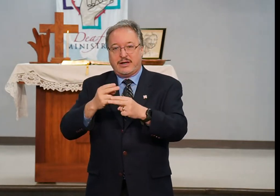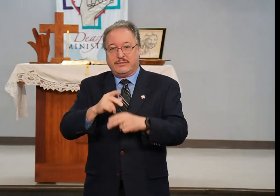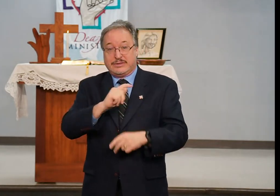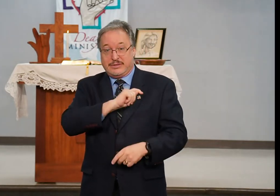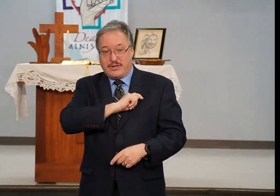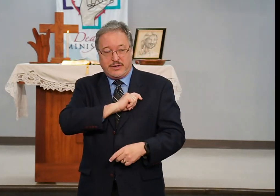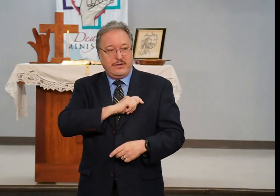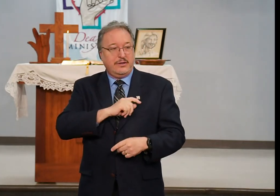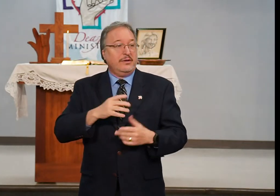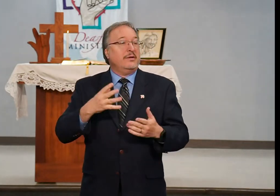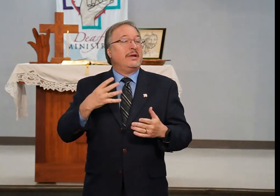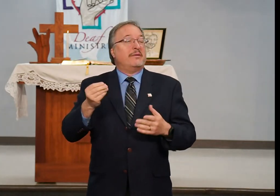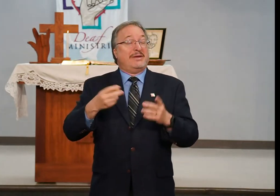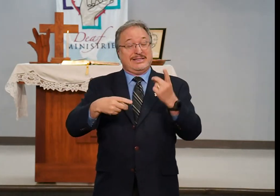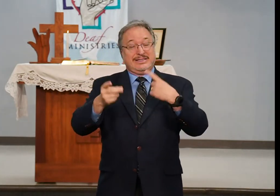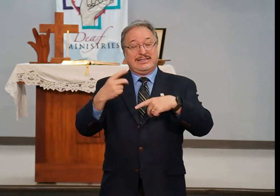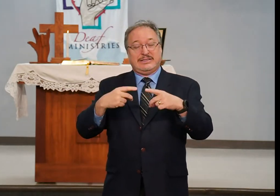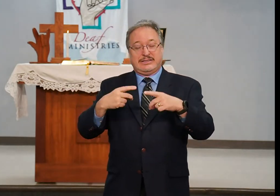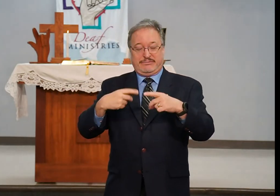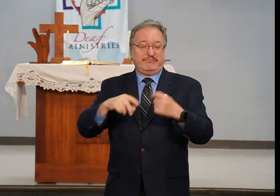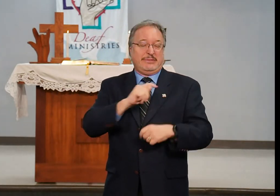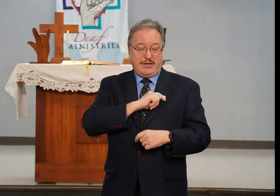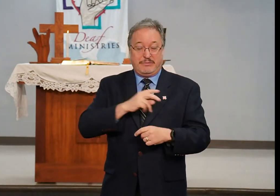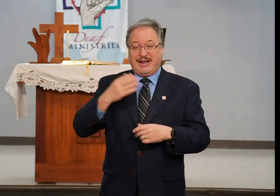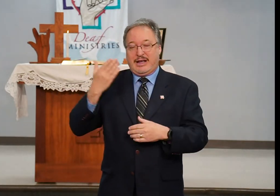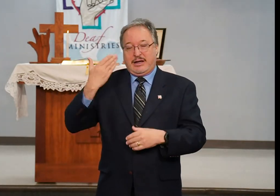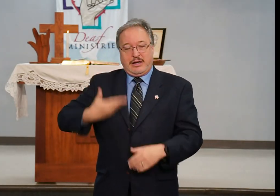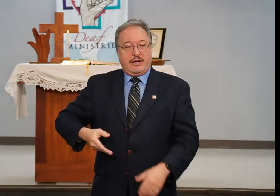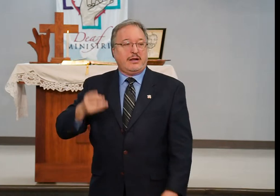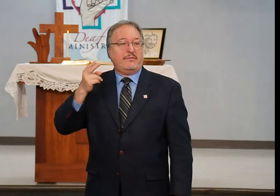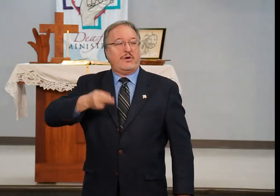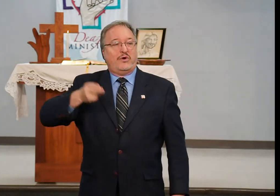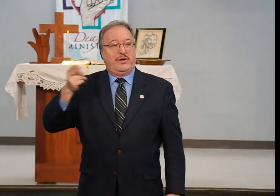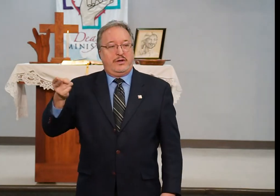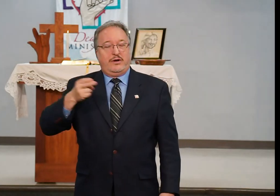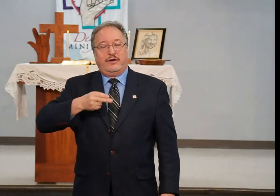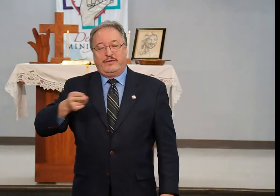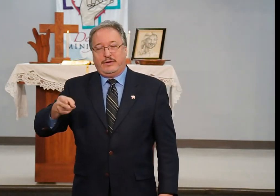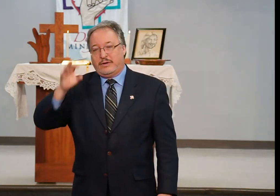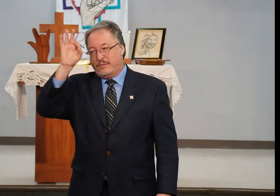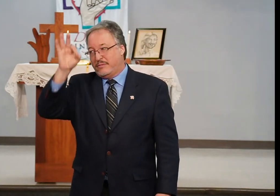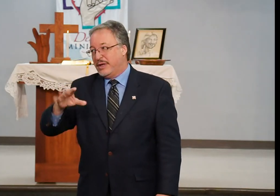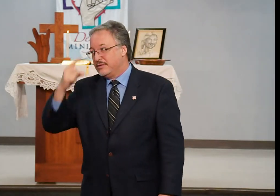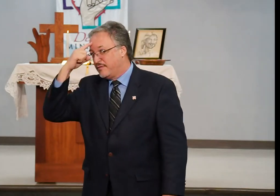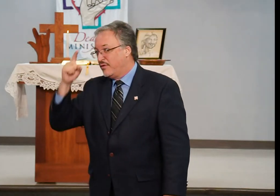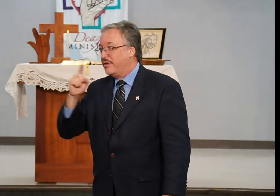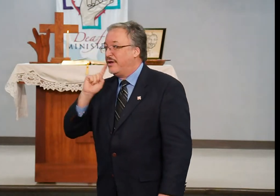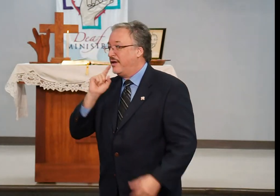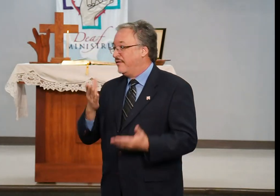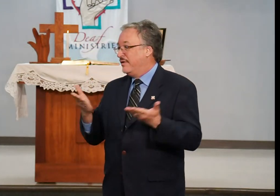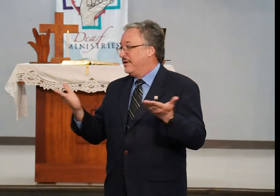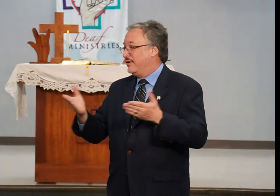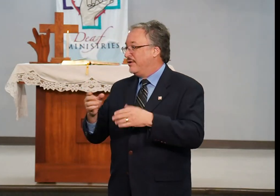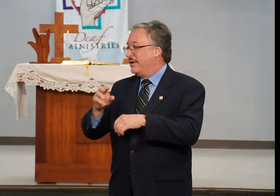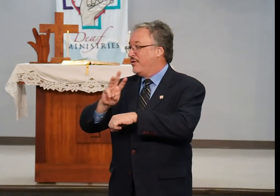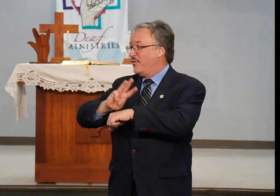Hudspeth, Reverend Tom, and my name is signed with a T in the name sign